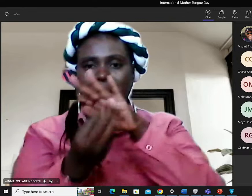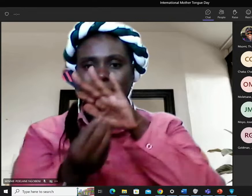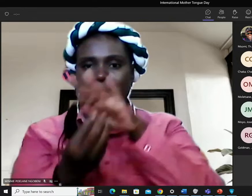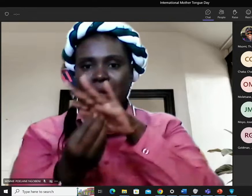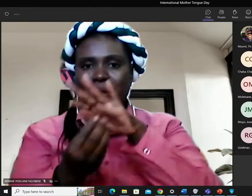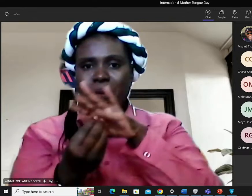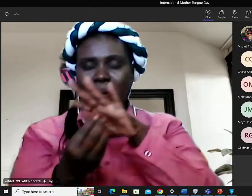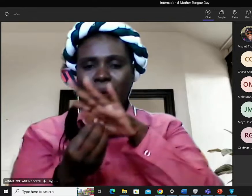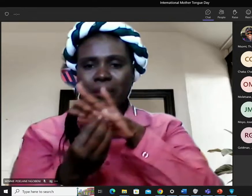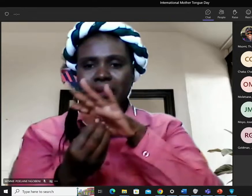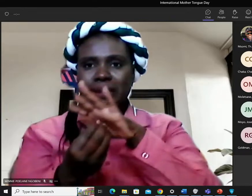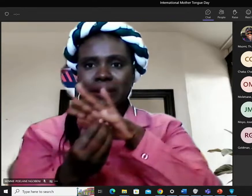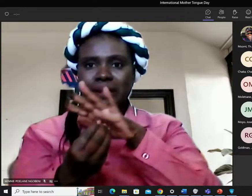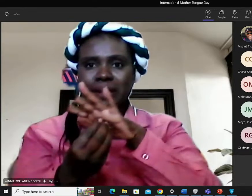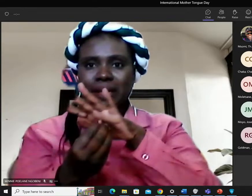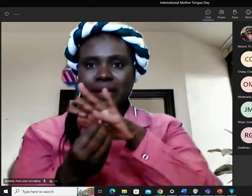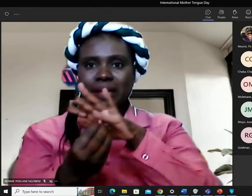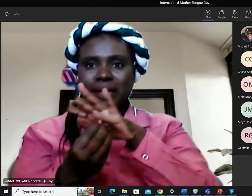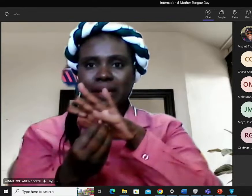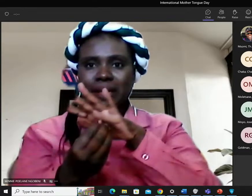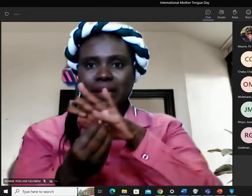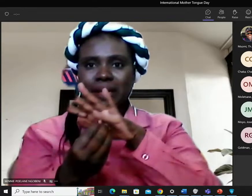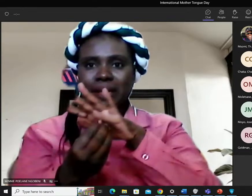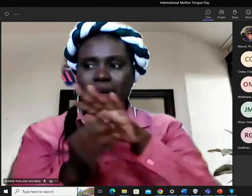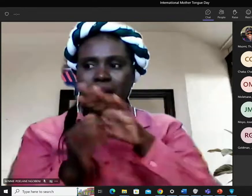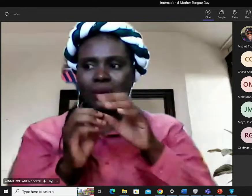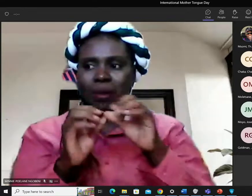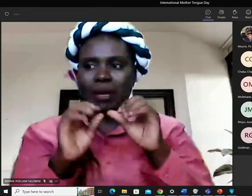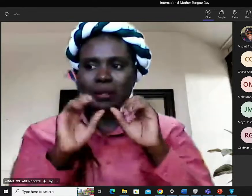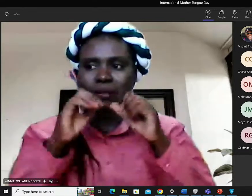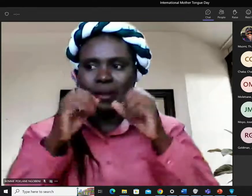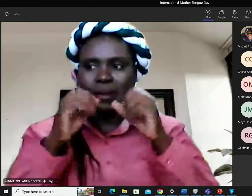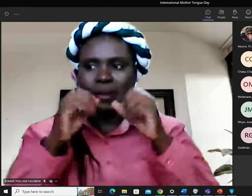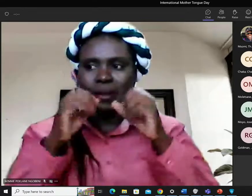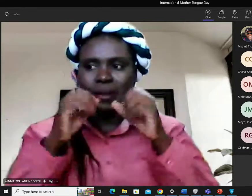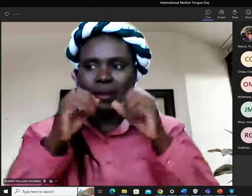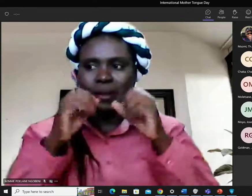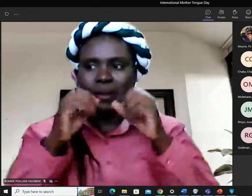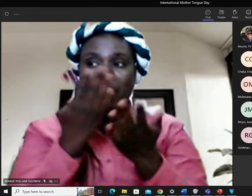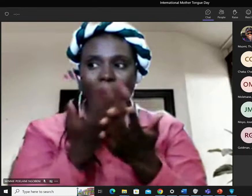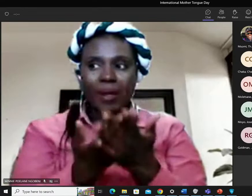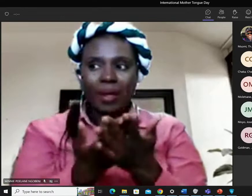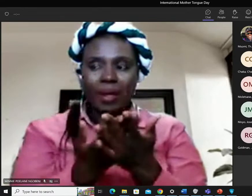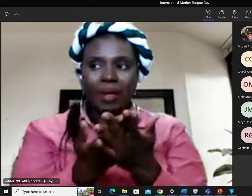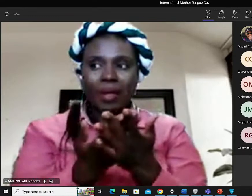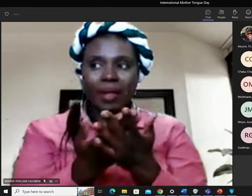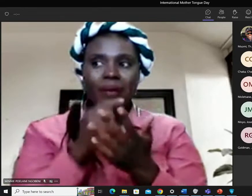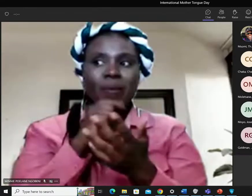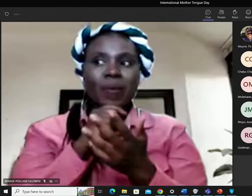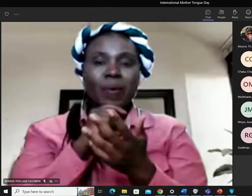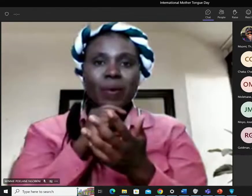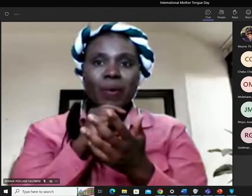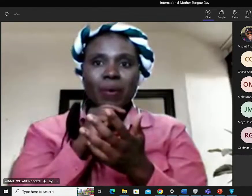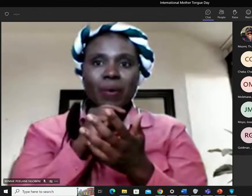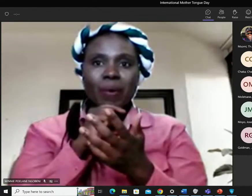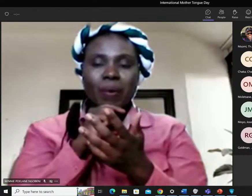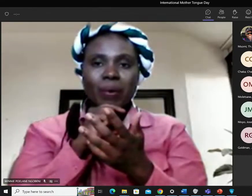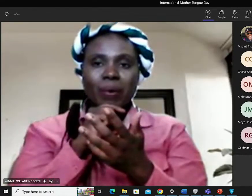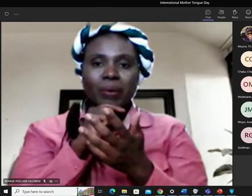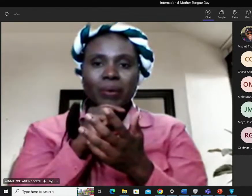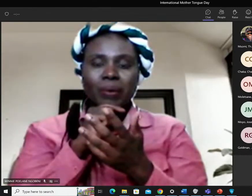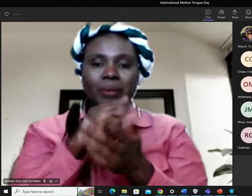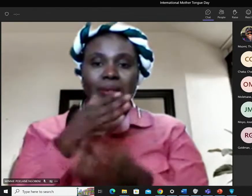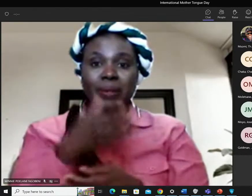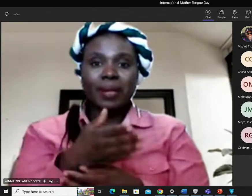your device, and that you can use to actually get a translation like